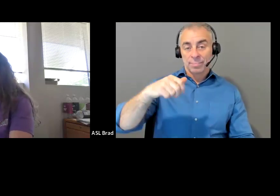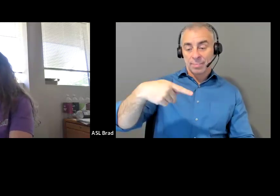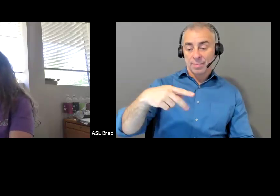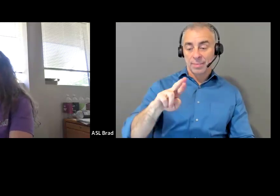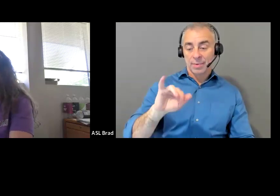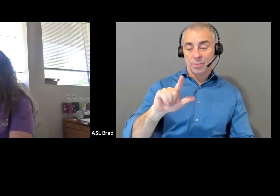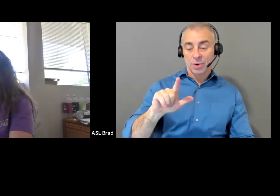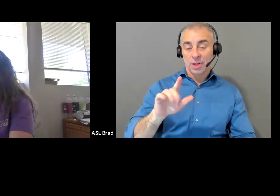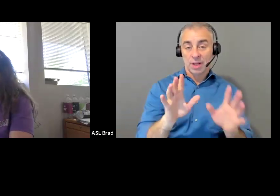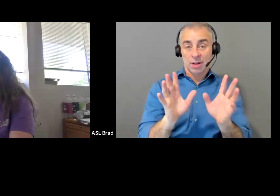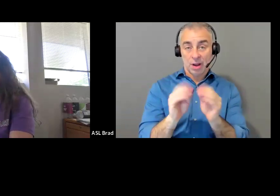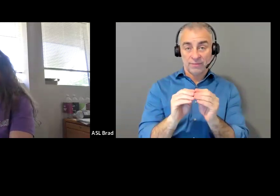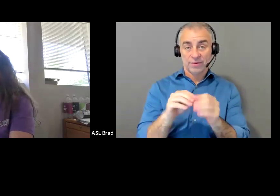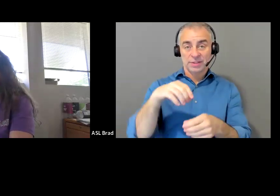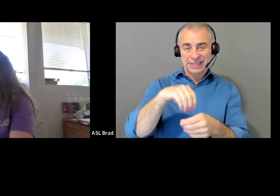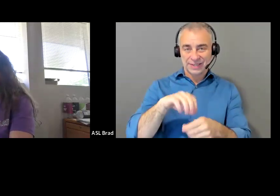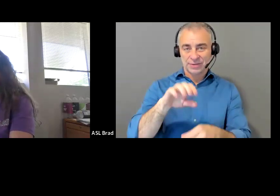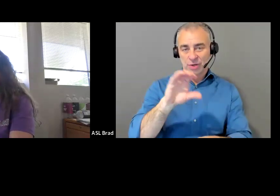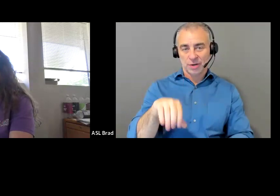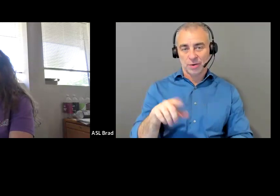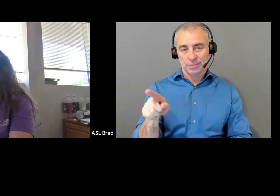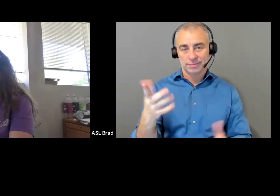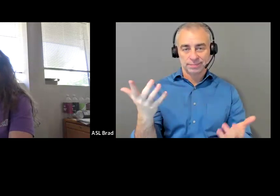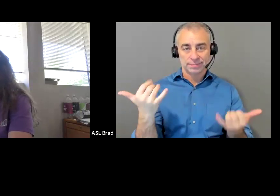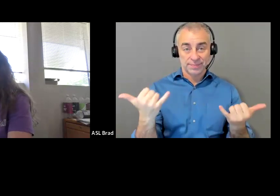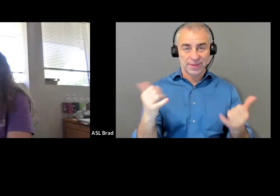in Chicago this October, so